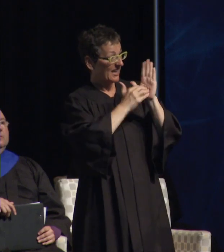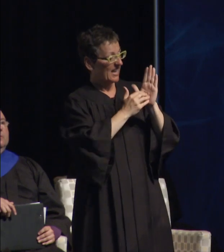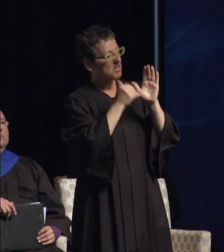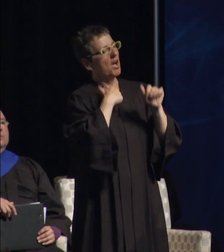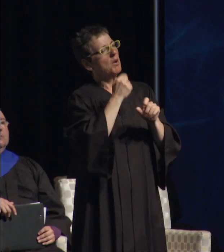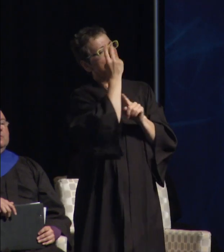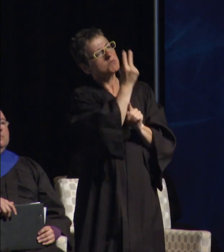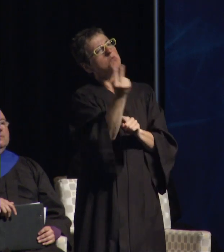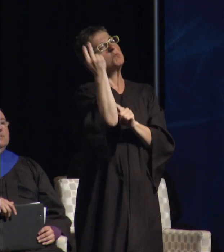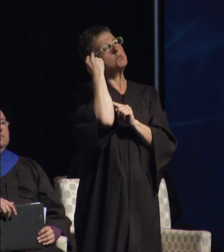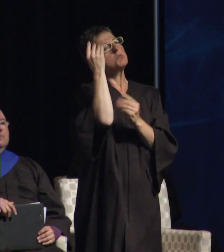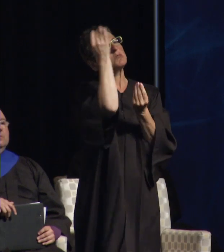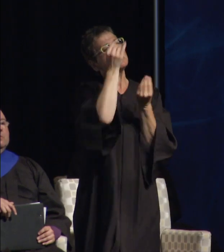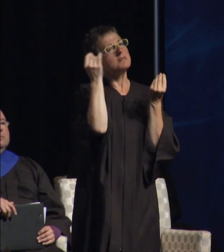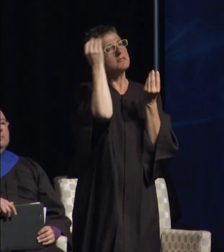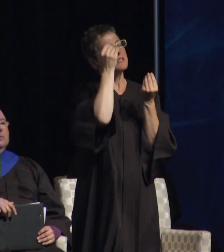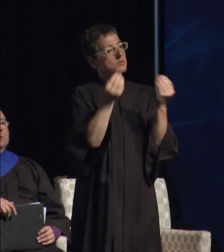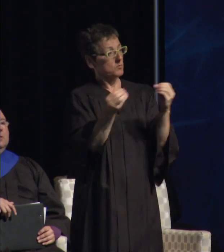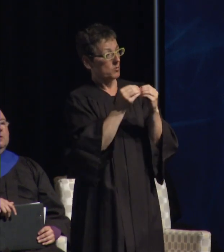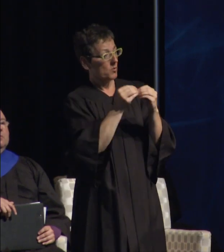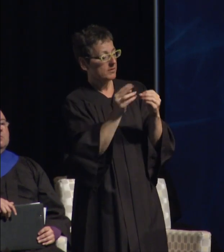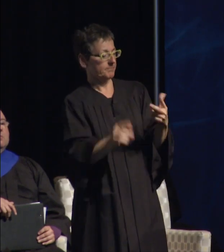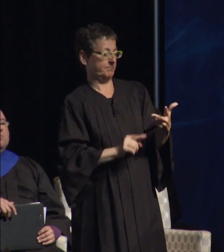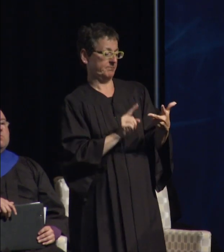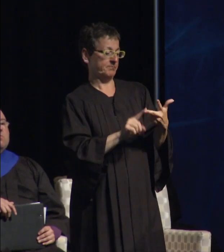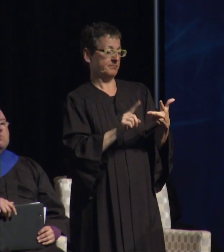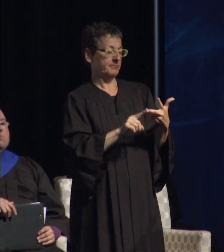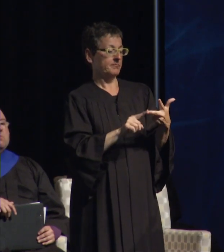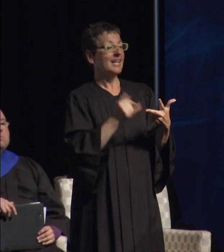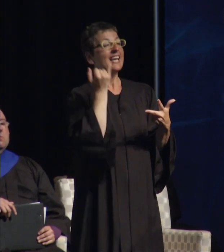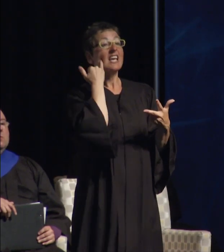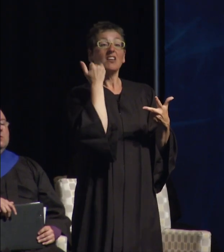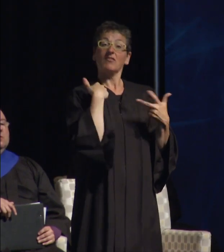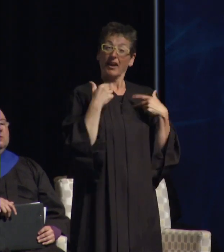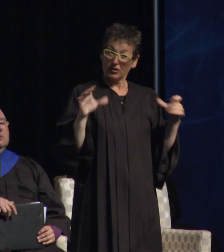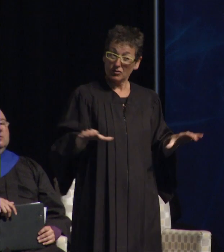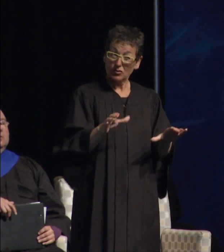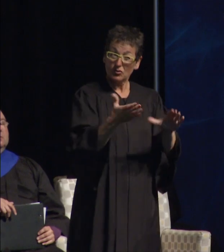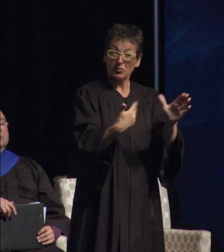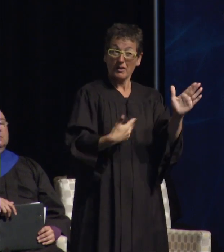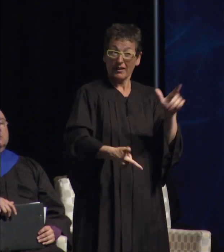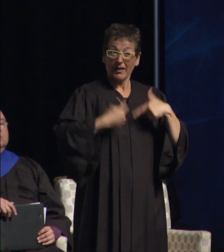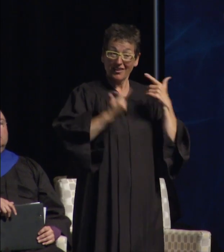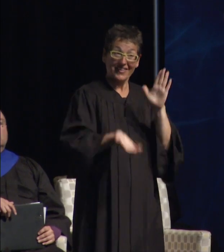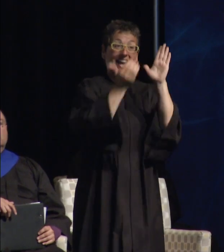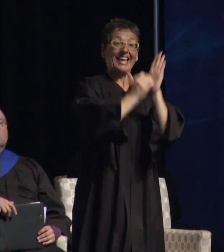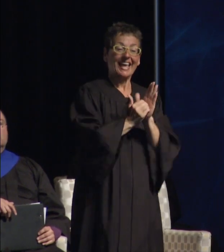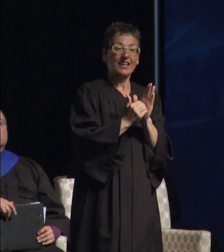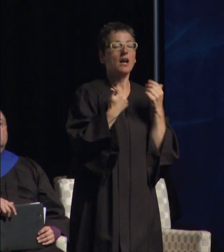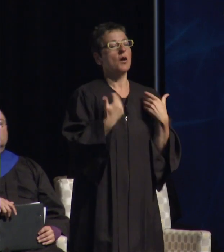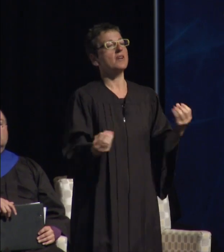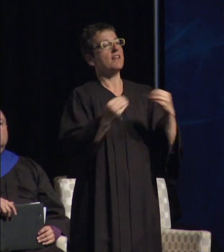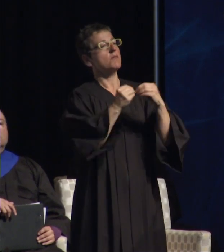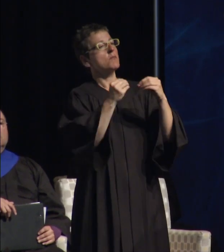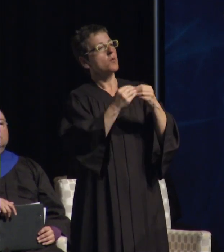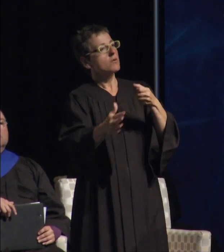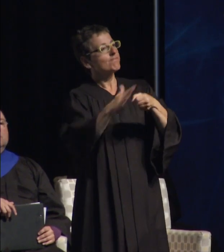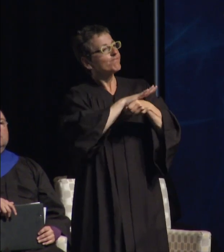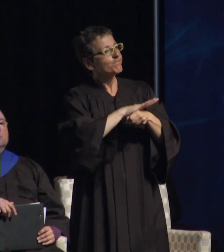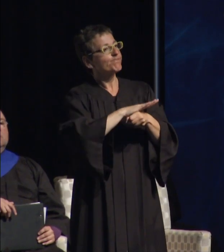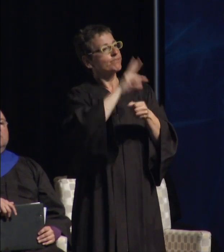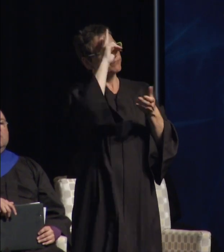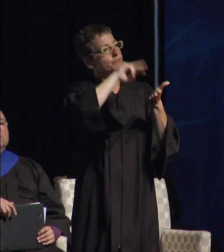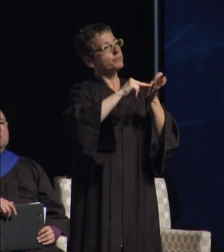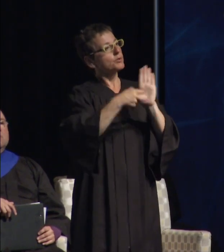more. And 3, if I could live my life over again, I would do so by living it with more purpose, by living my life